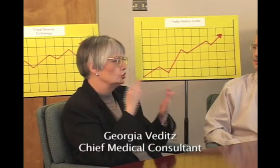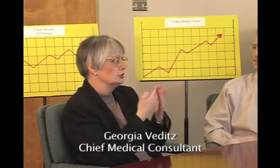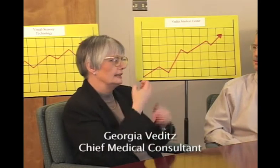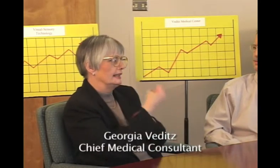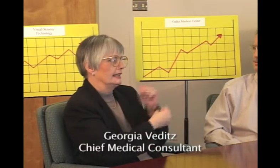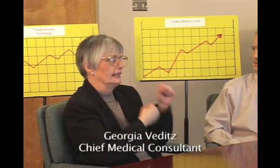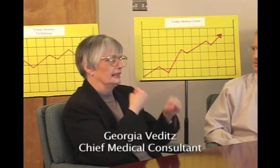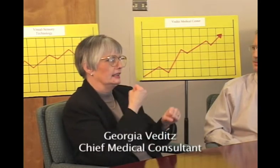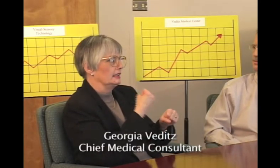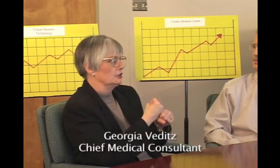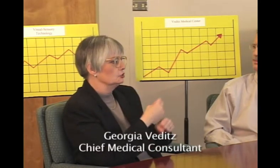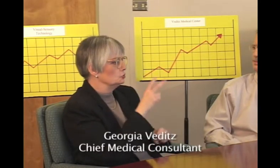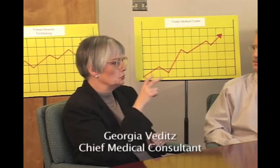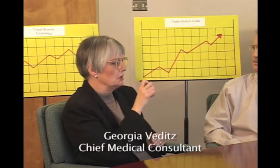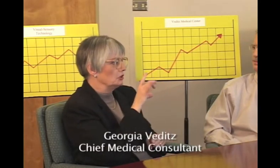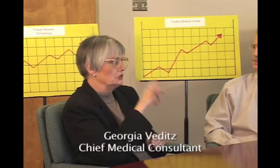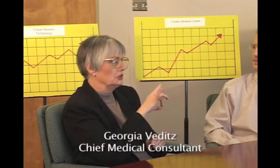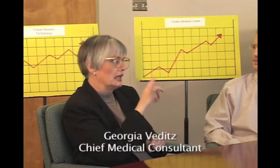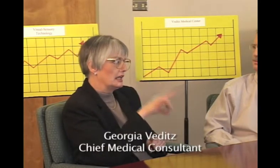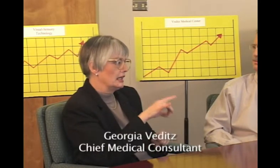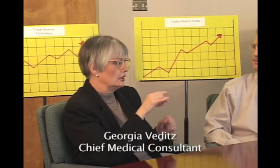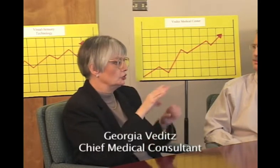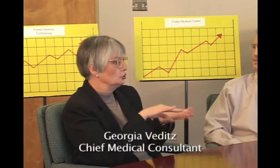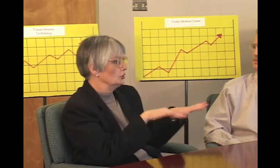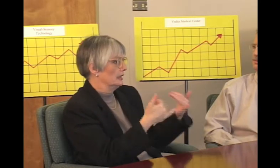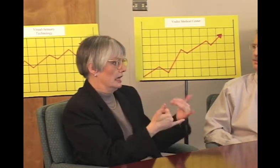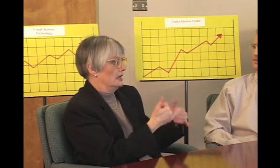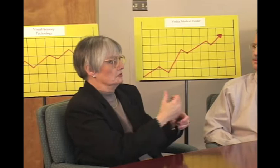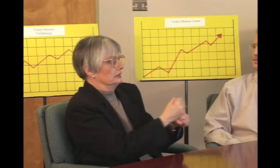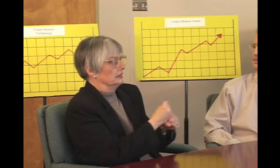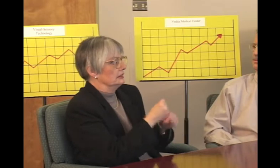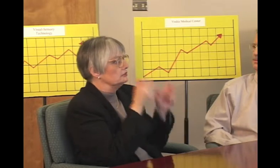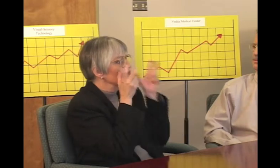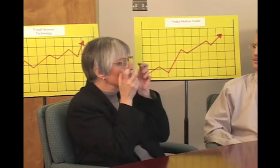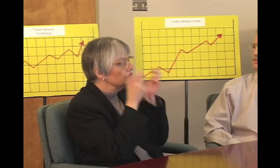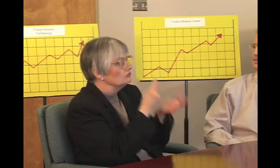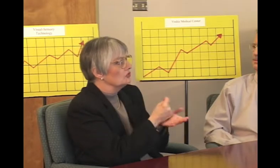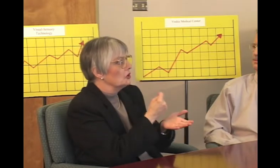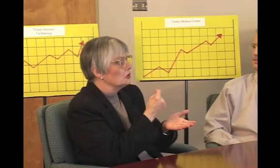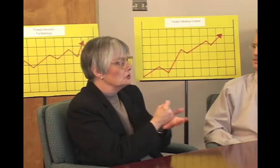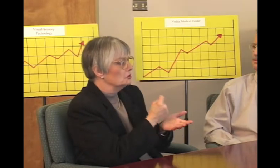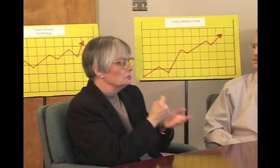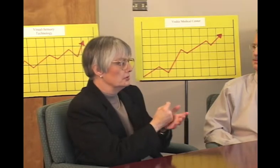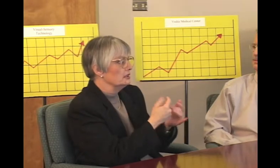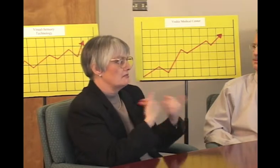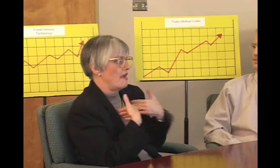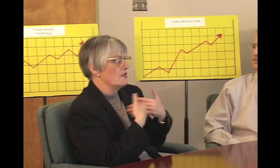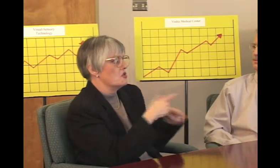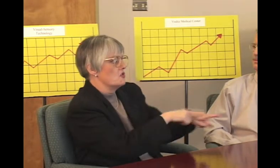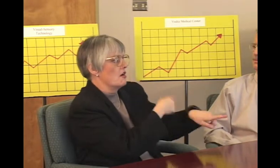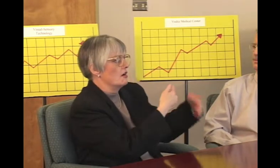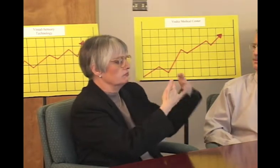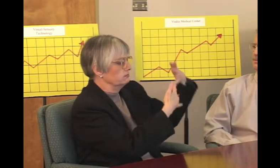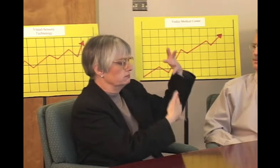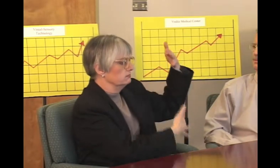It's been a very good year. 288 children are currently receiving visual therapy, and many more are on the hospital waiting